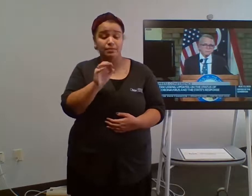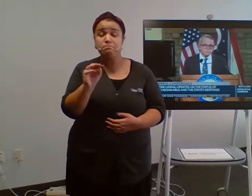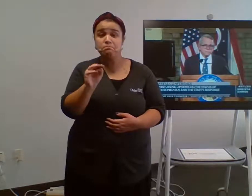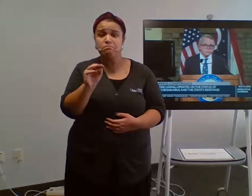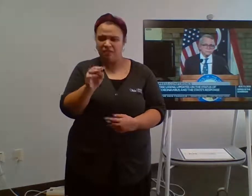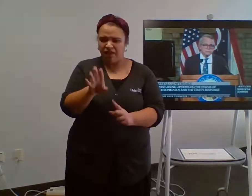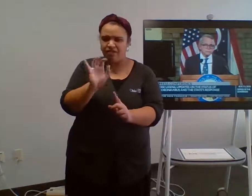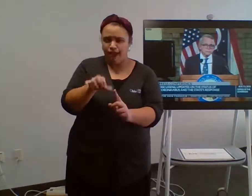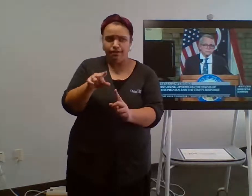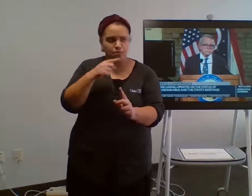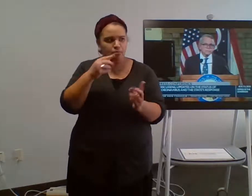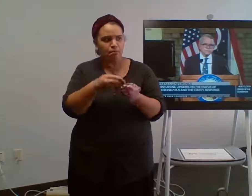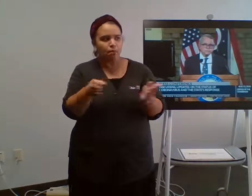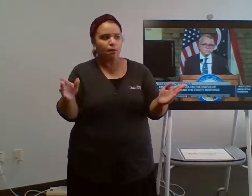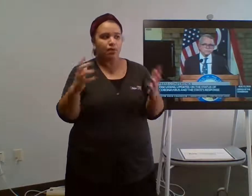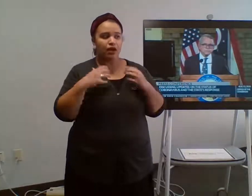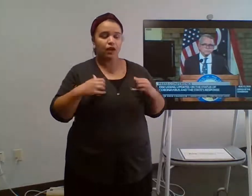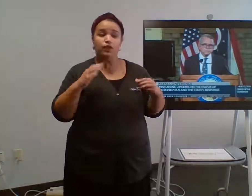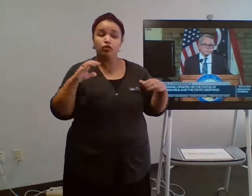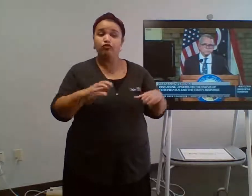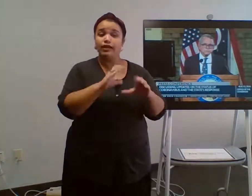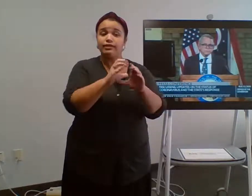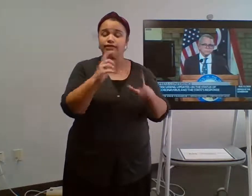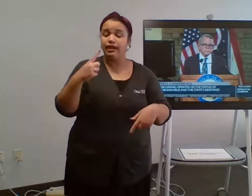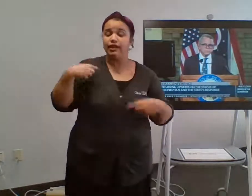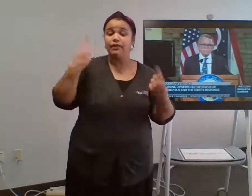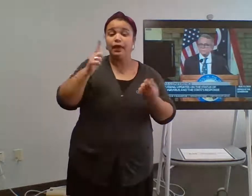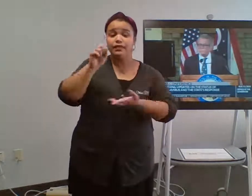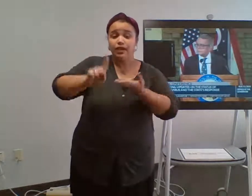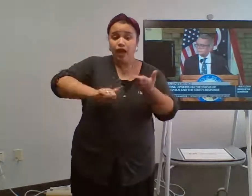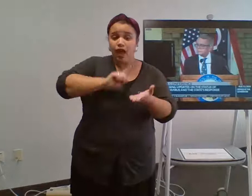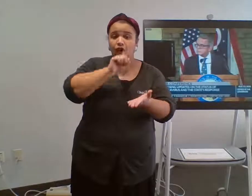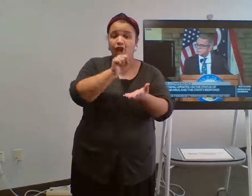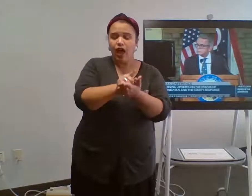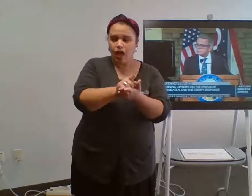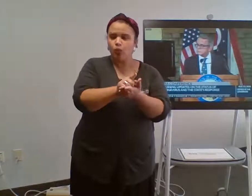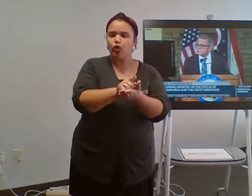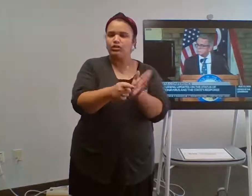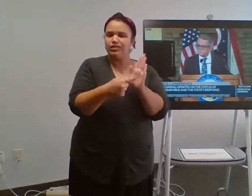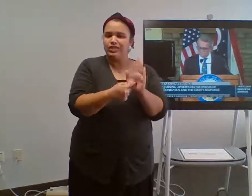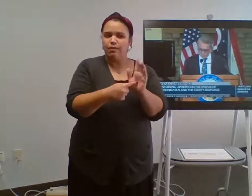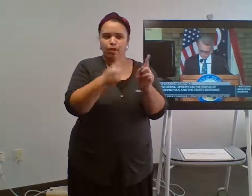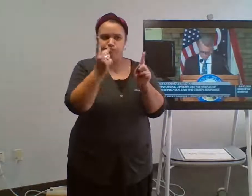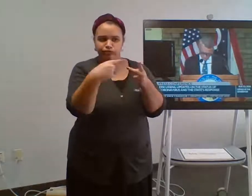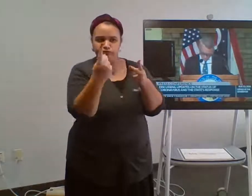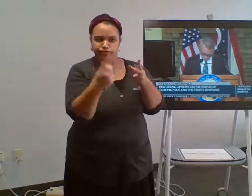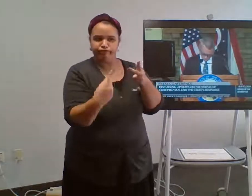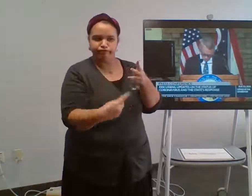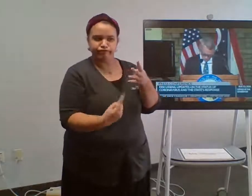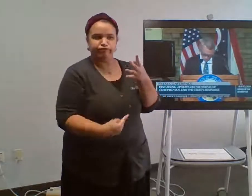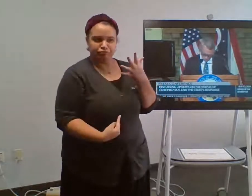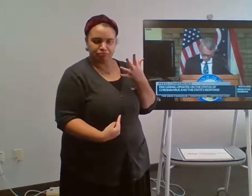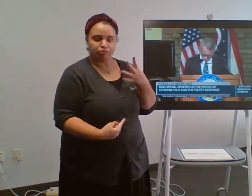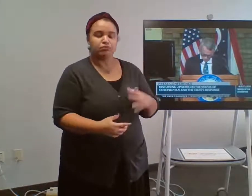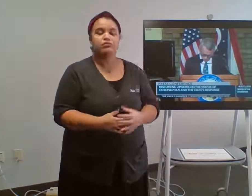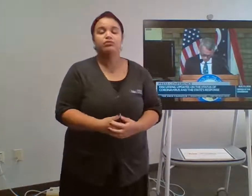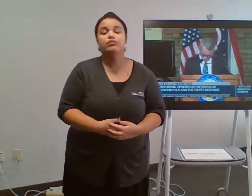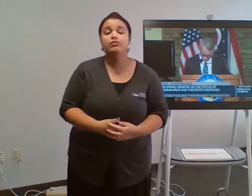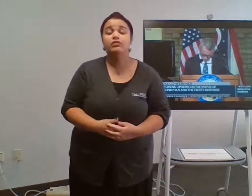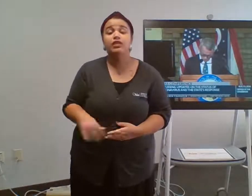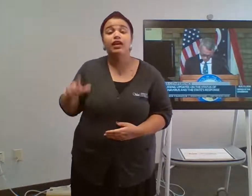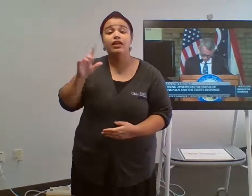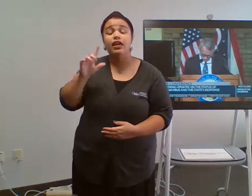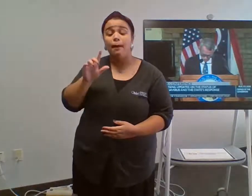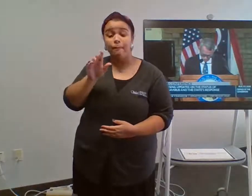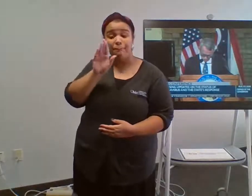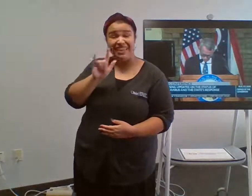data that supports that in the last hour. But as we speak, 2 concurrent resolution bills in the General Assembly are being stalled.